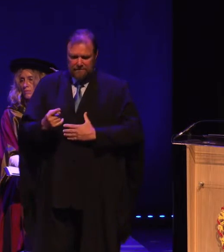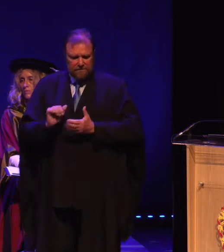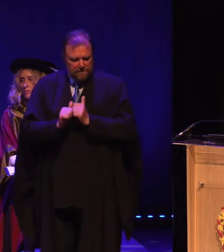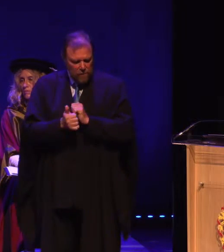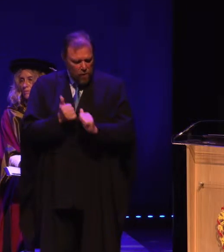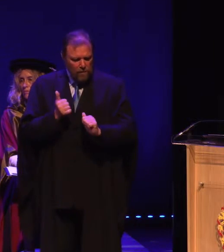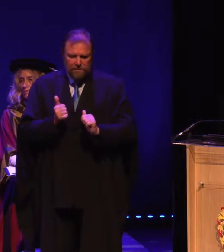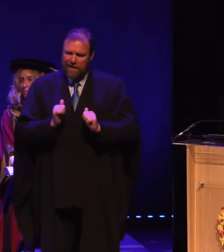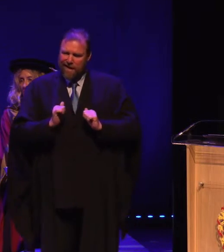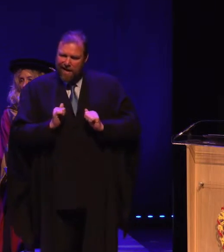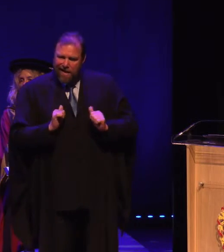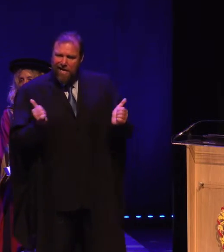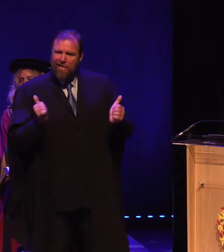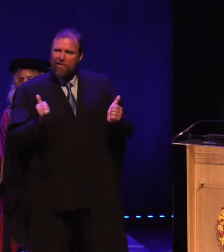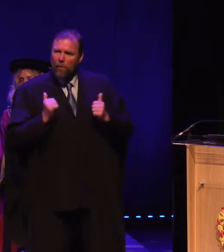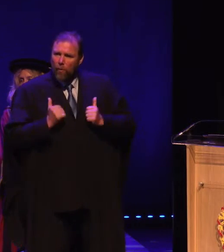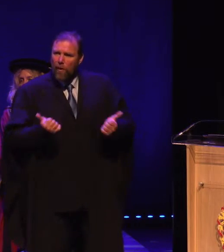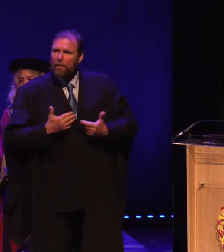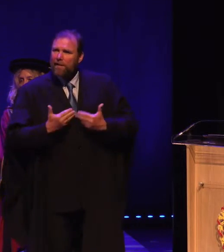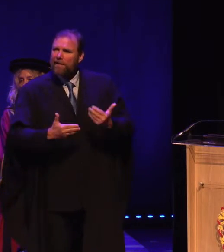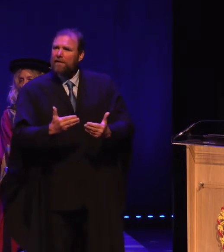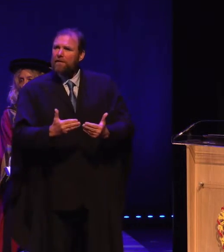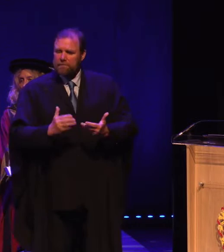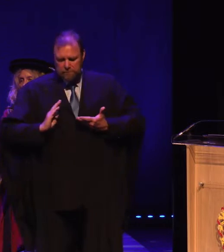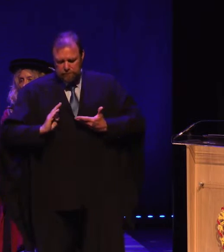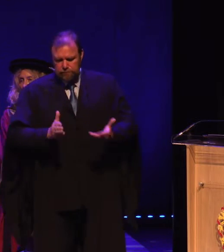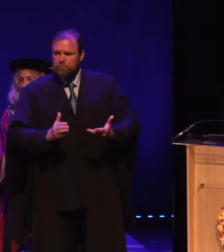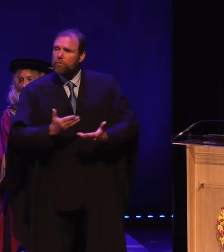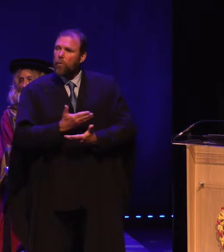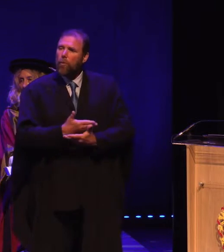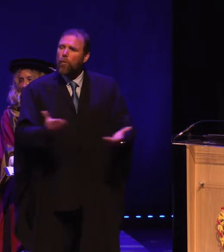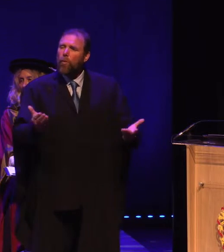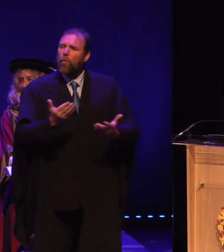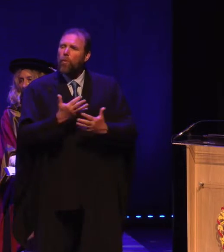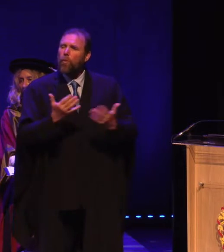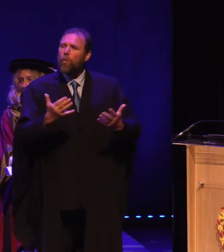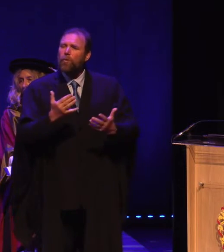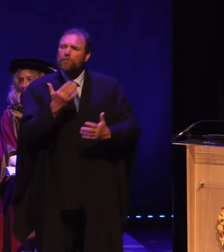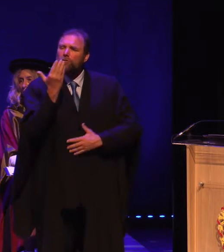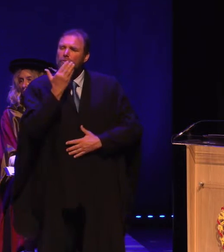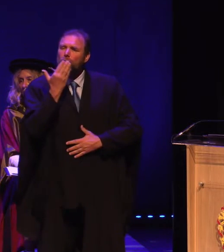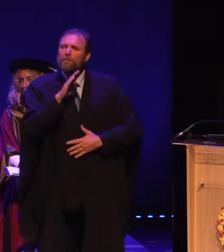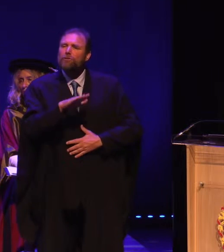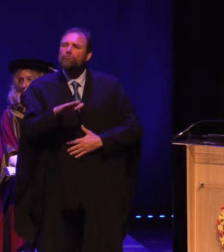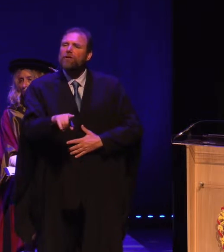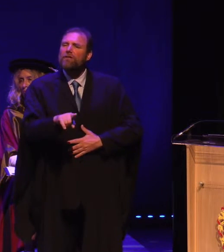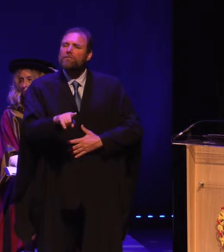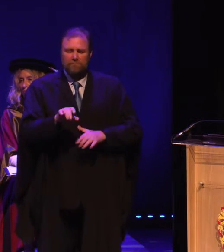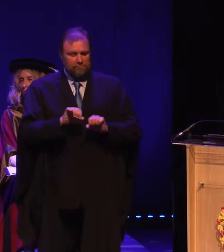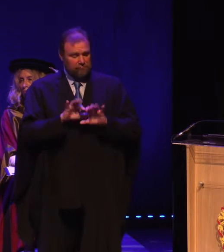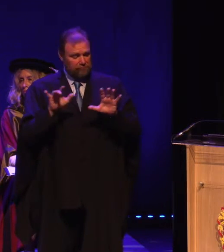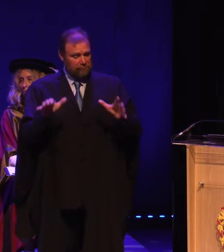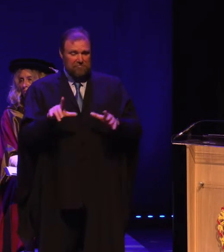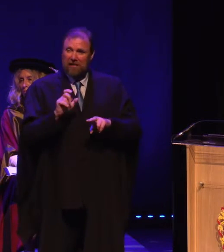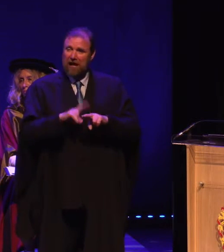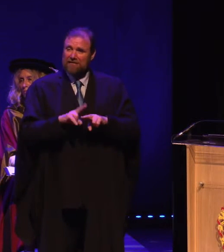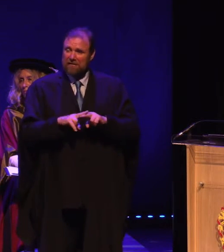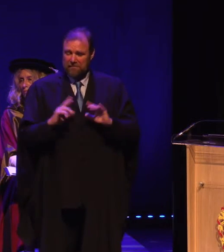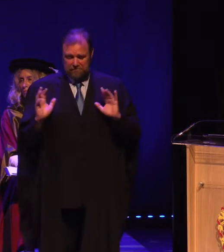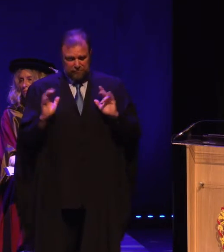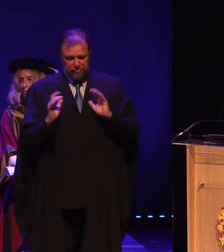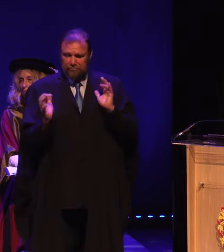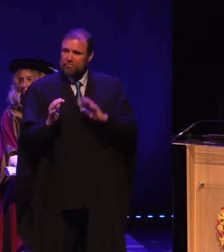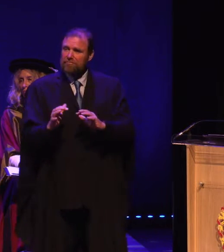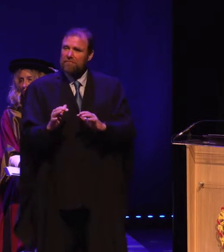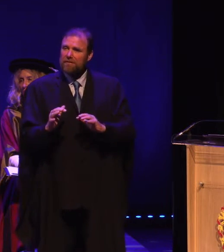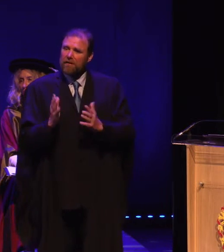well-being opportunities to thousands of school children from across Cardiff, widening opportunities and